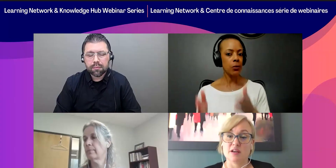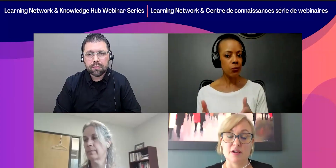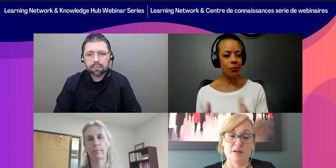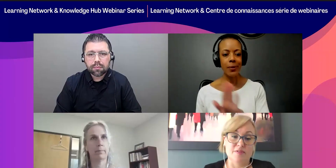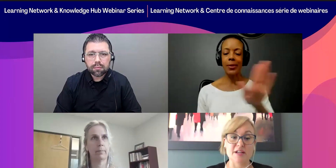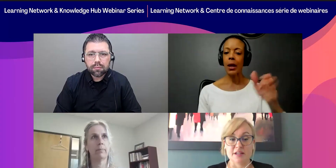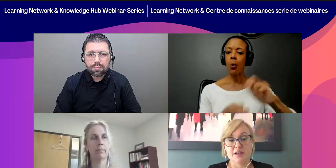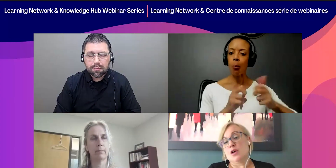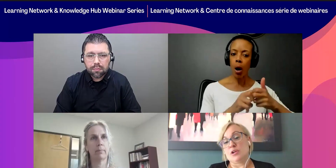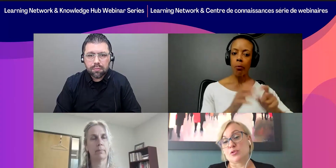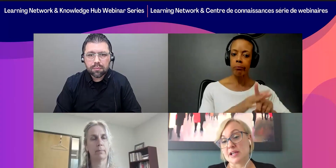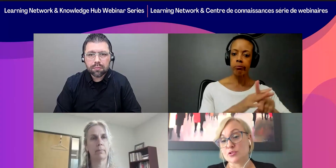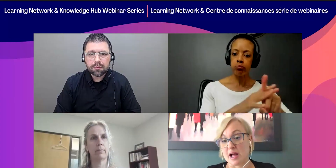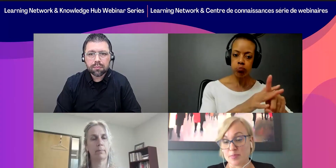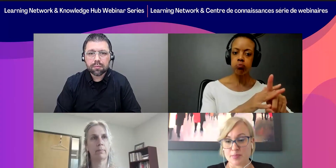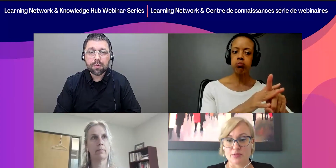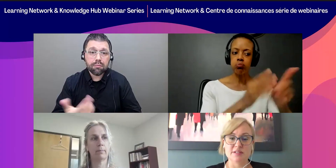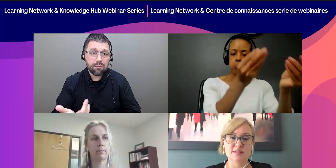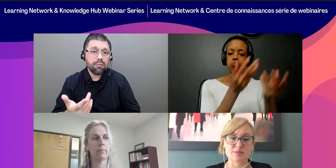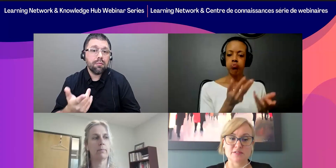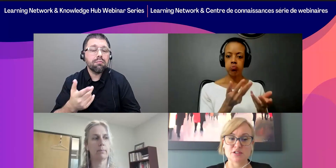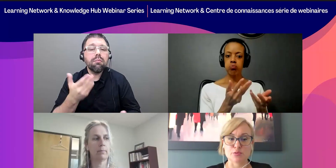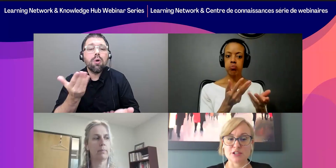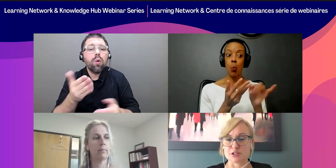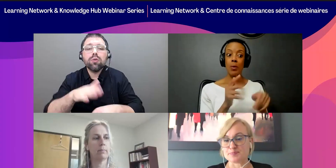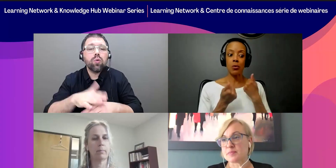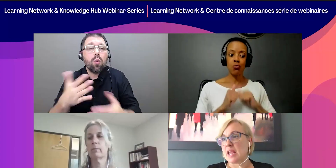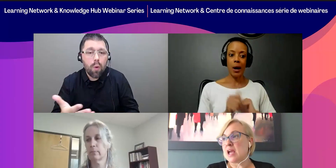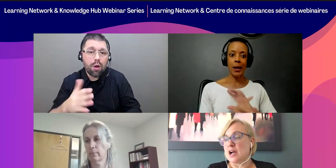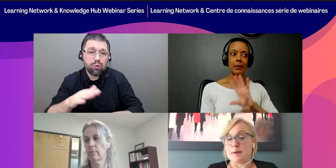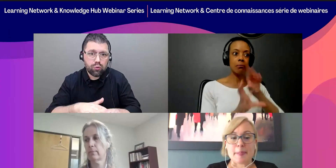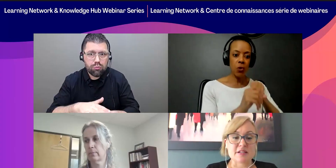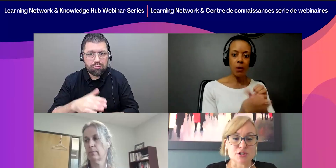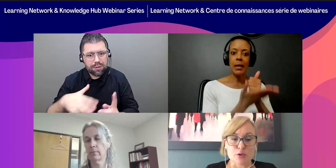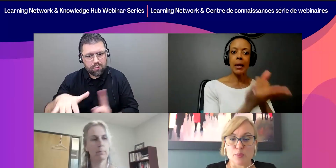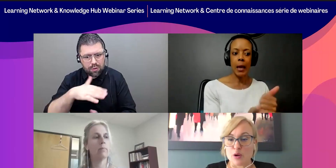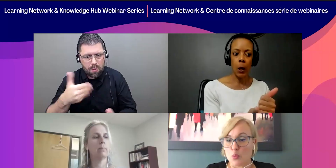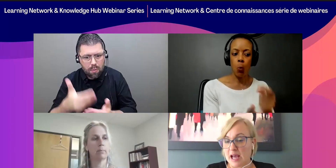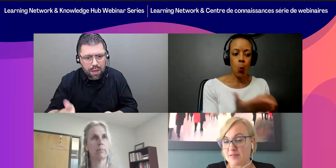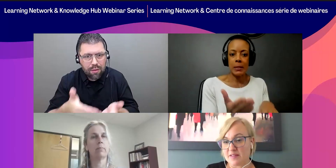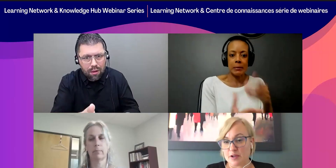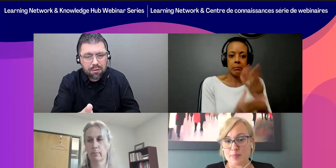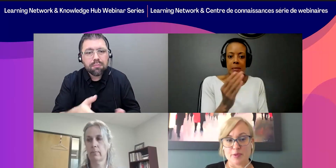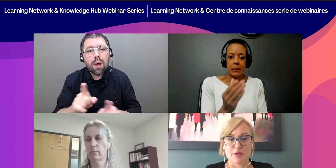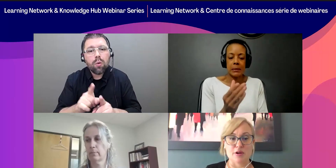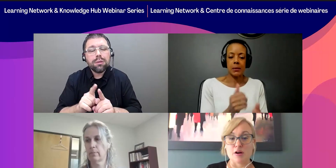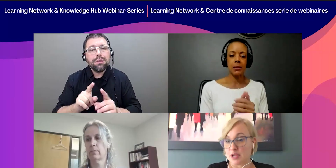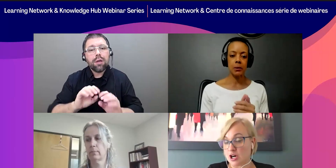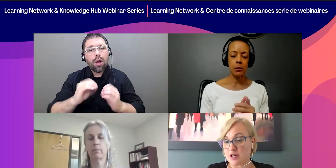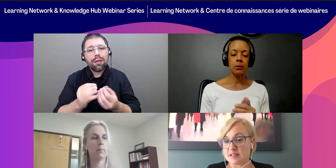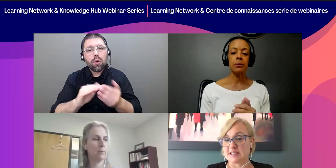were finding when trying to help people in these types of situations. So we have